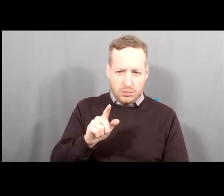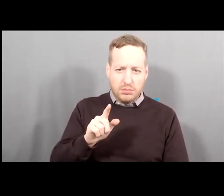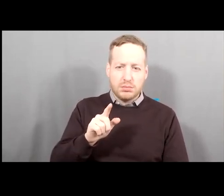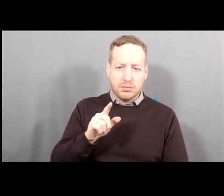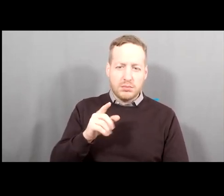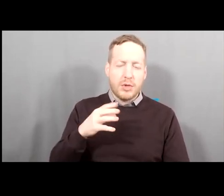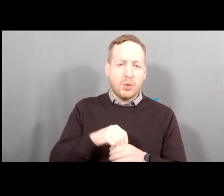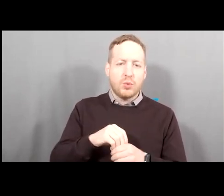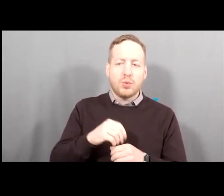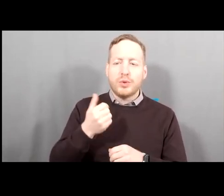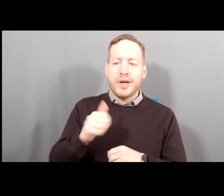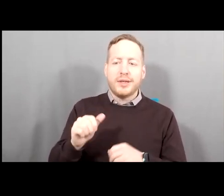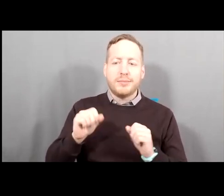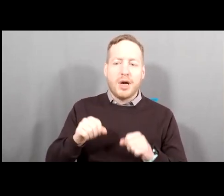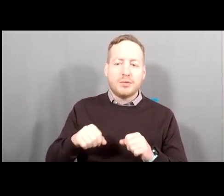legislative